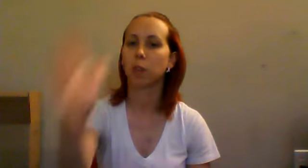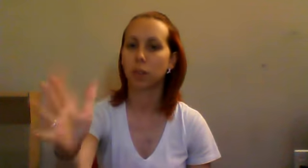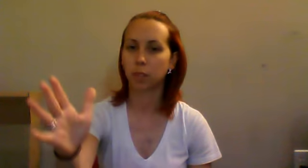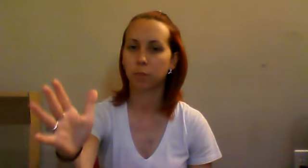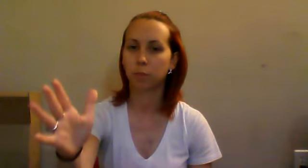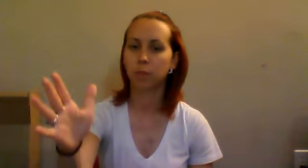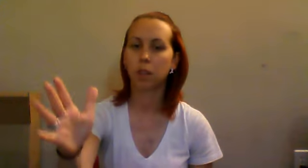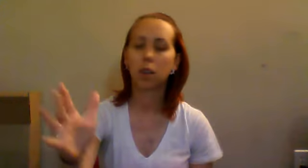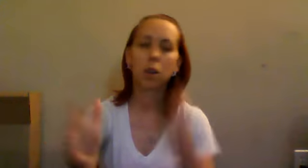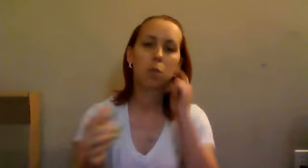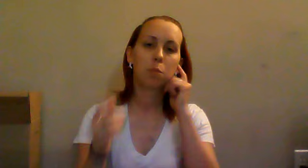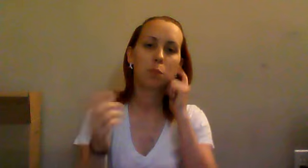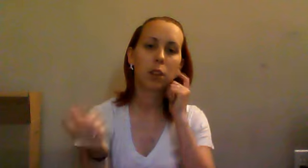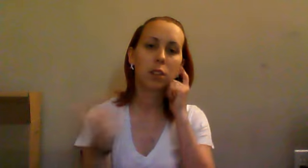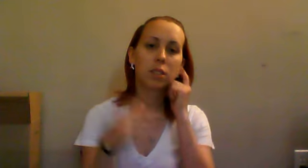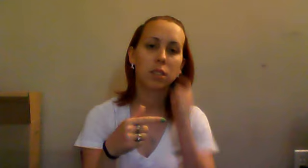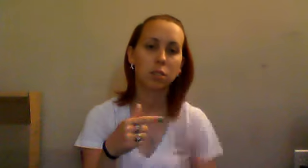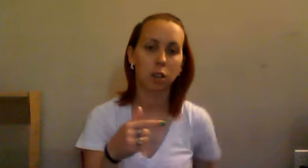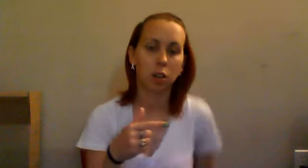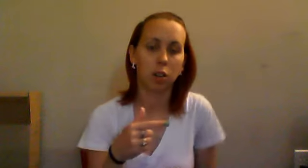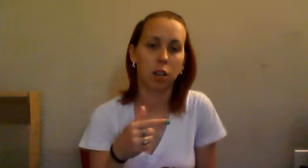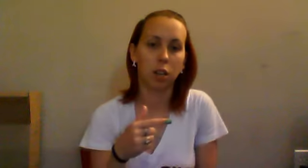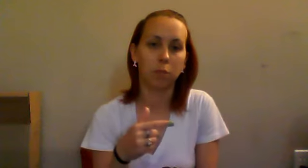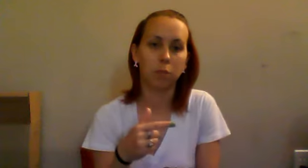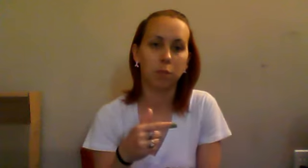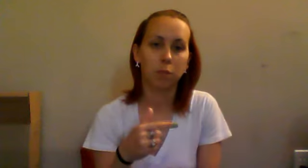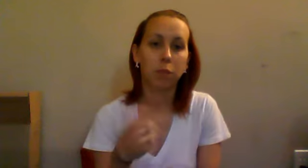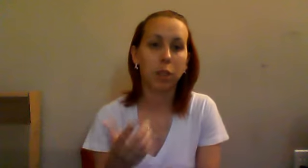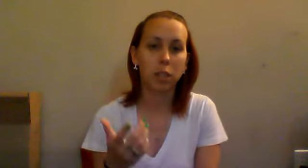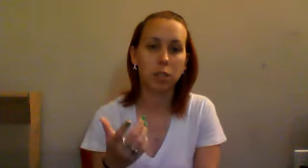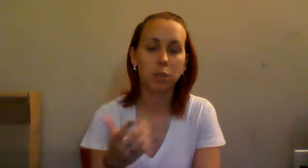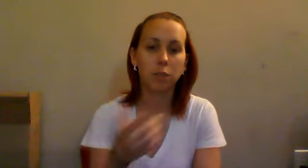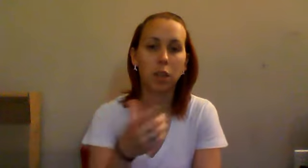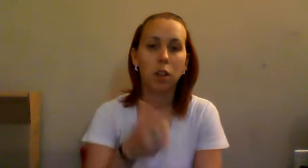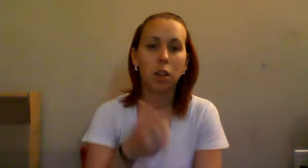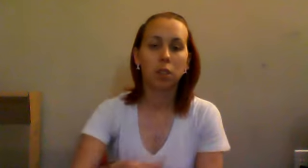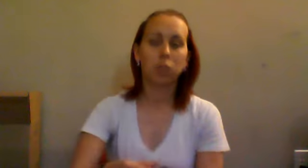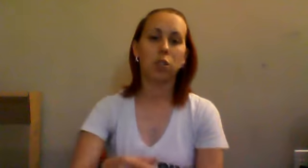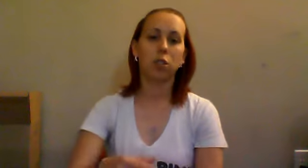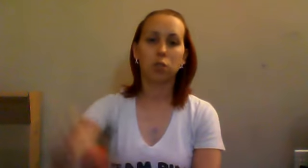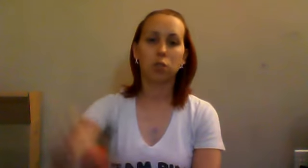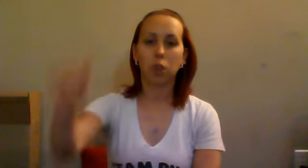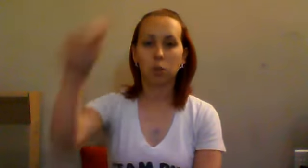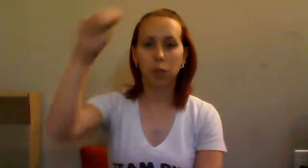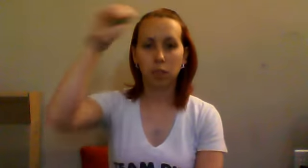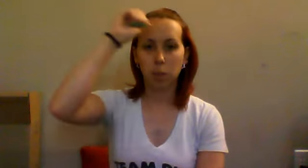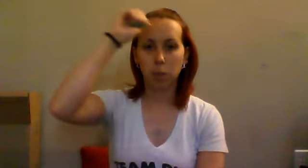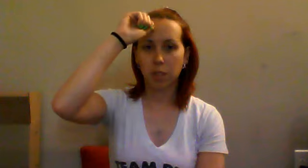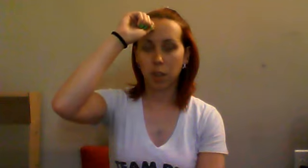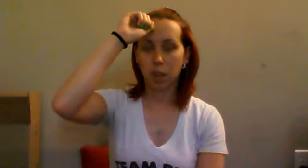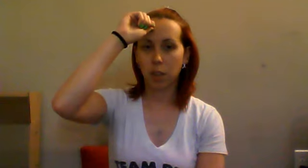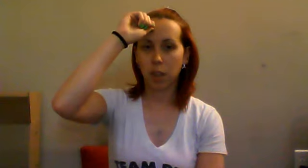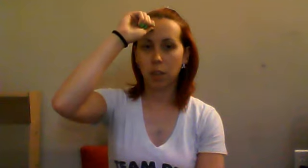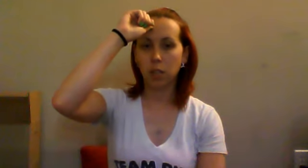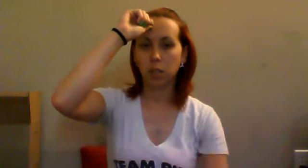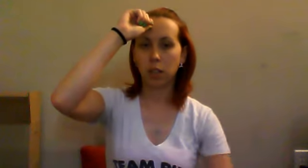grandmother. Brother and sister are very easy. You start with the thumb at the top of your head, and